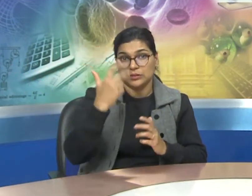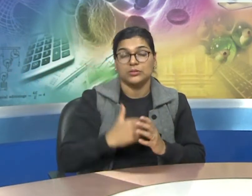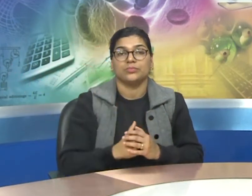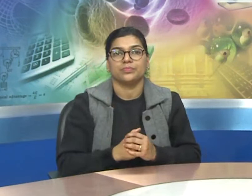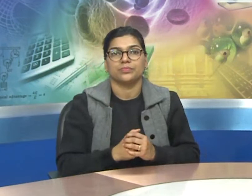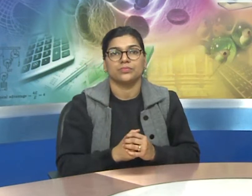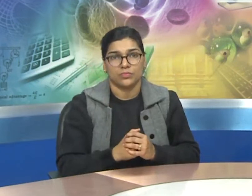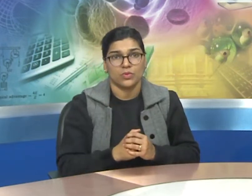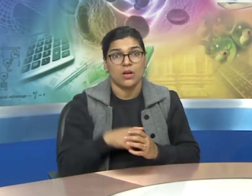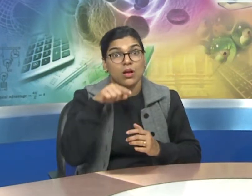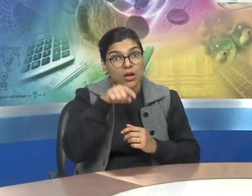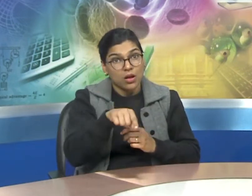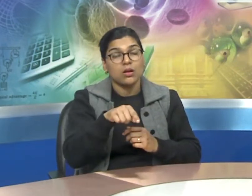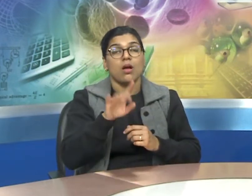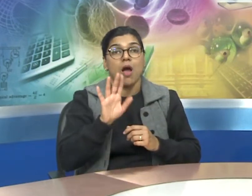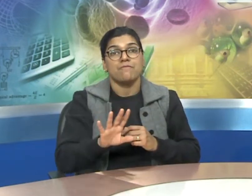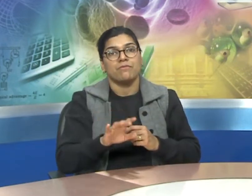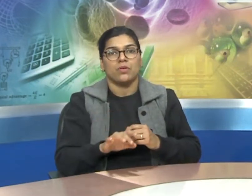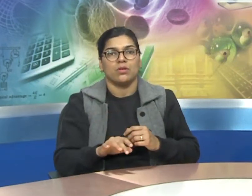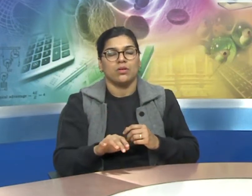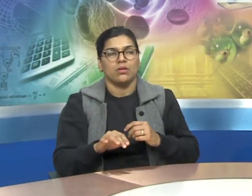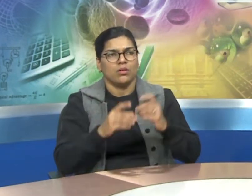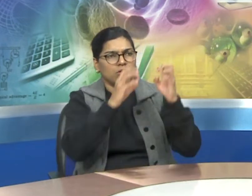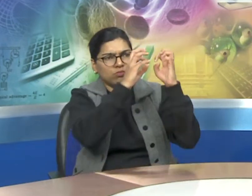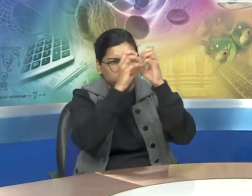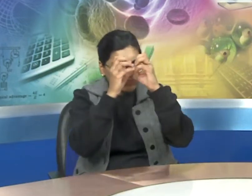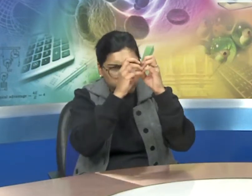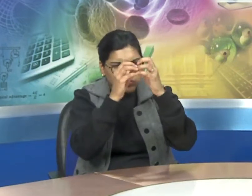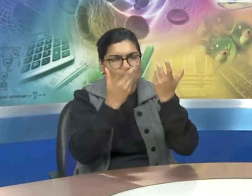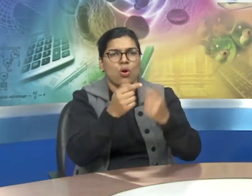And then eighth point is of content with caption.